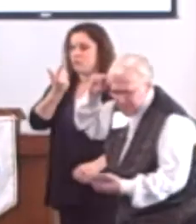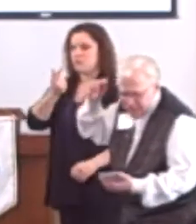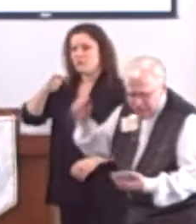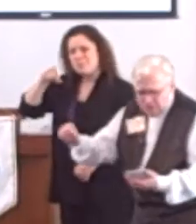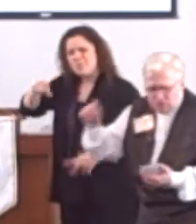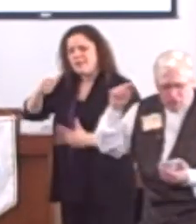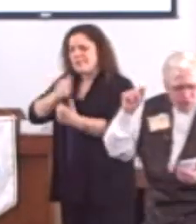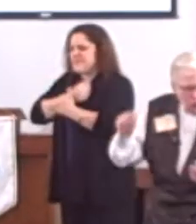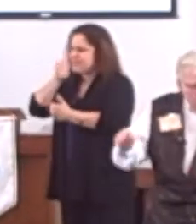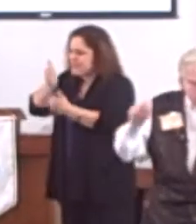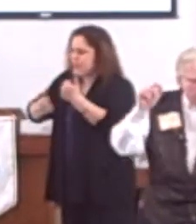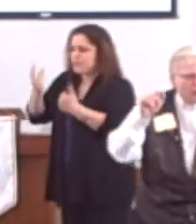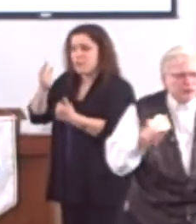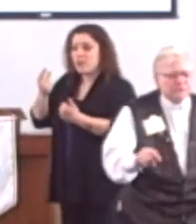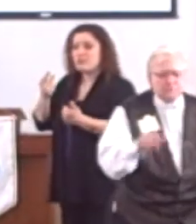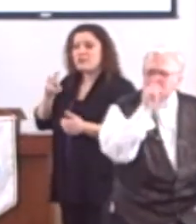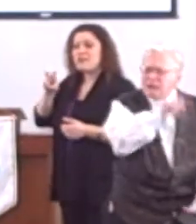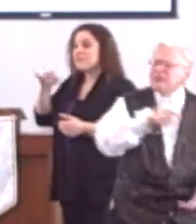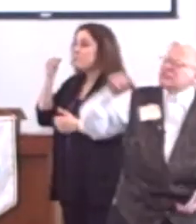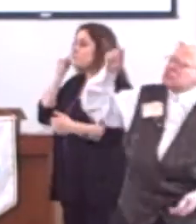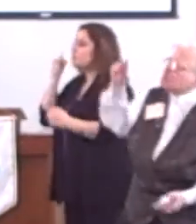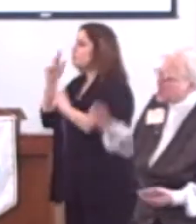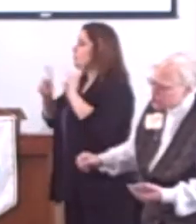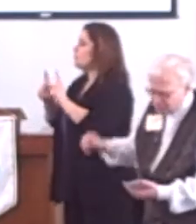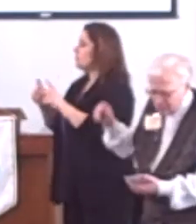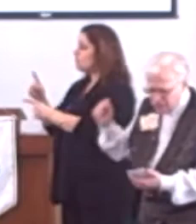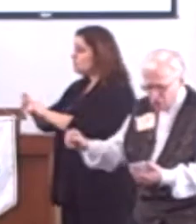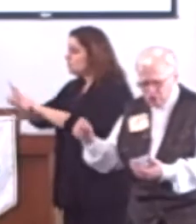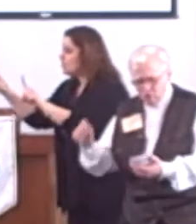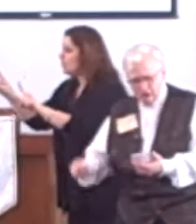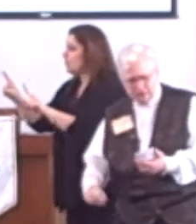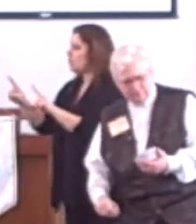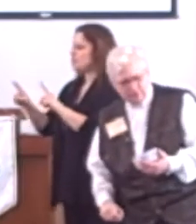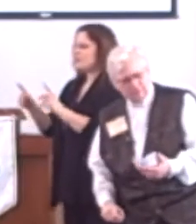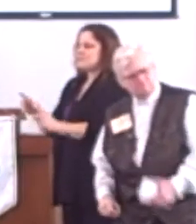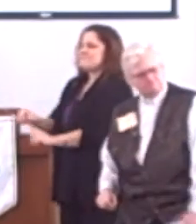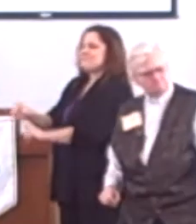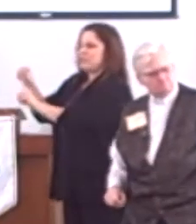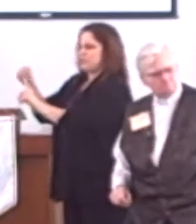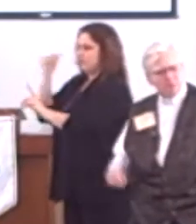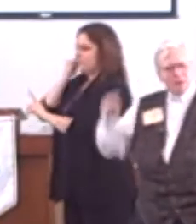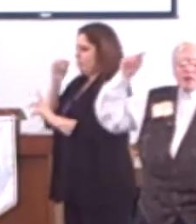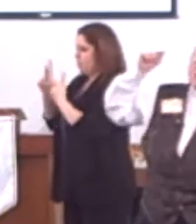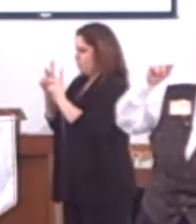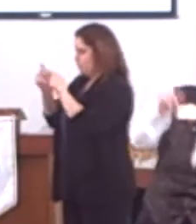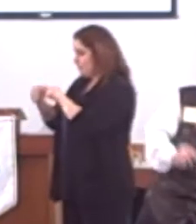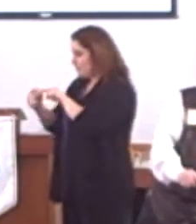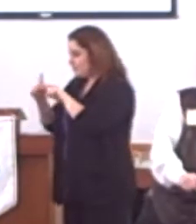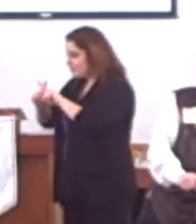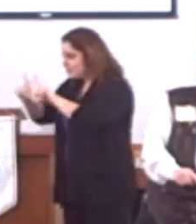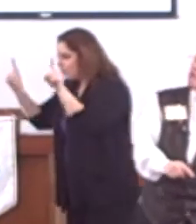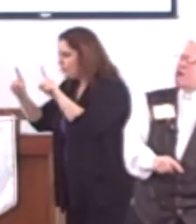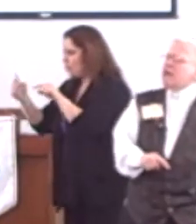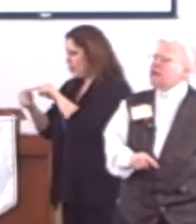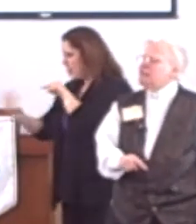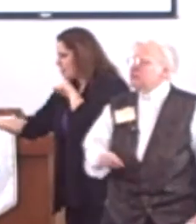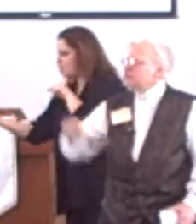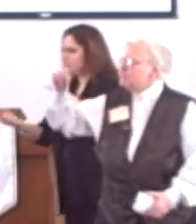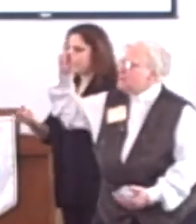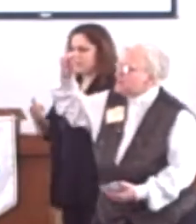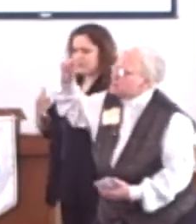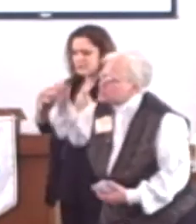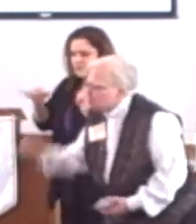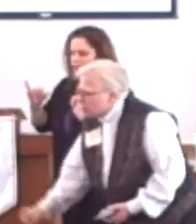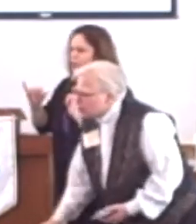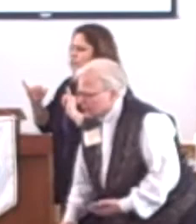everybody, even those who are different, maybe especially those who are different, even those who are